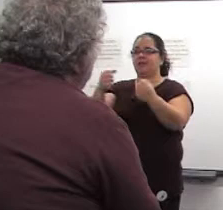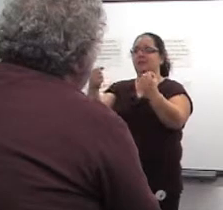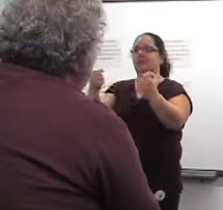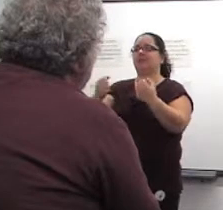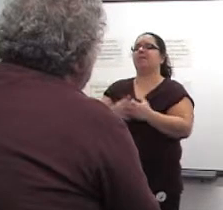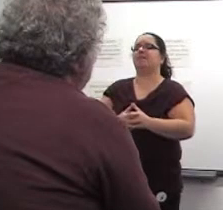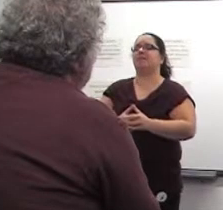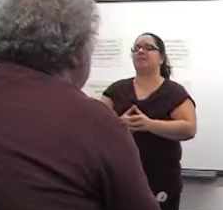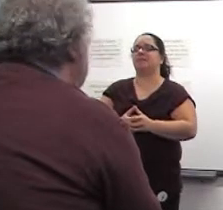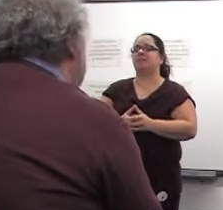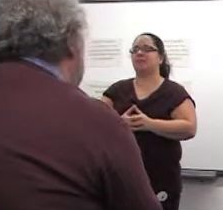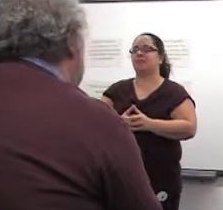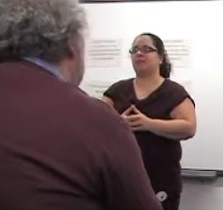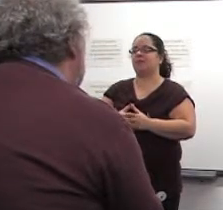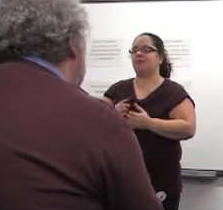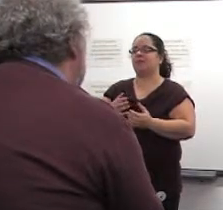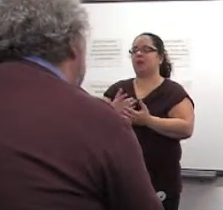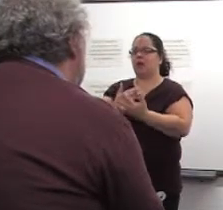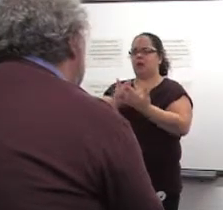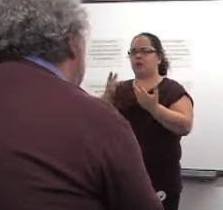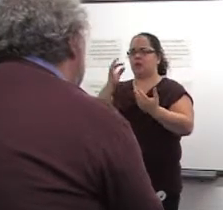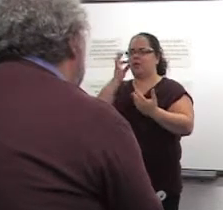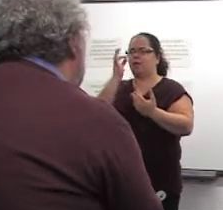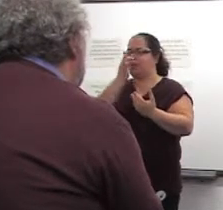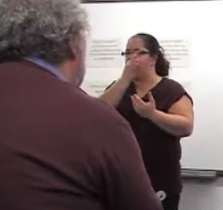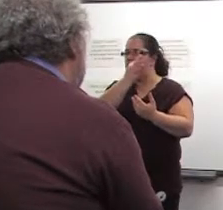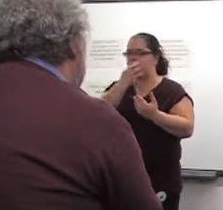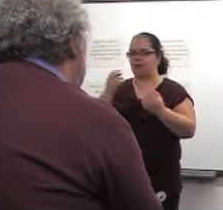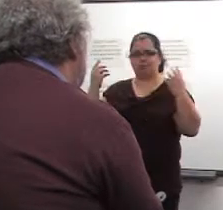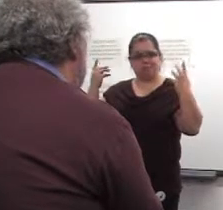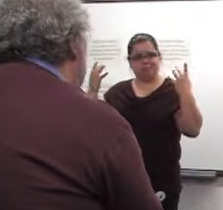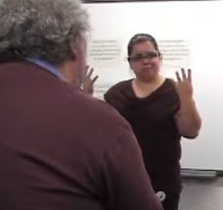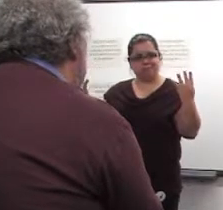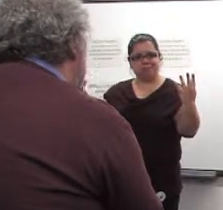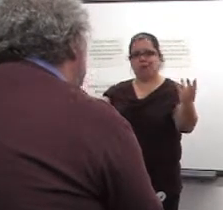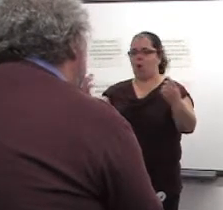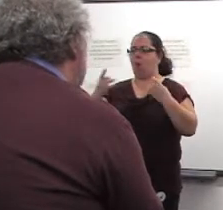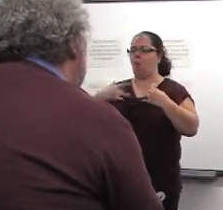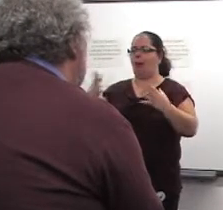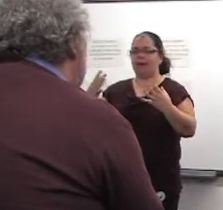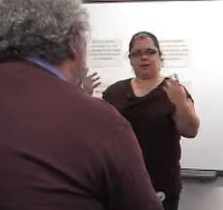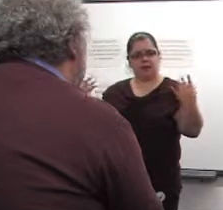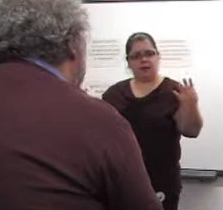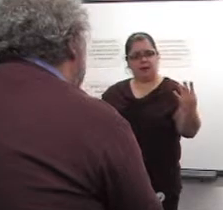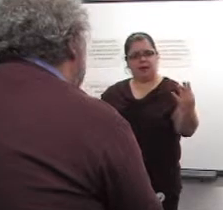were shocks of it regularly at the roadside, startling white.